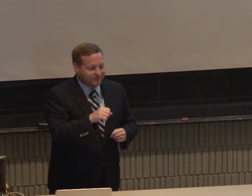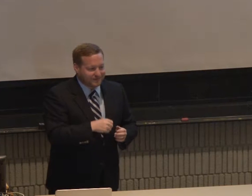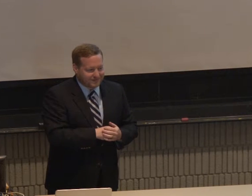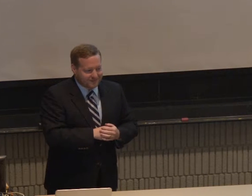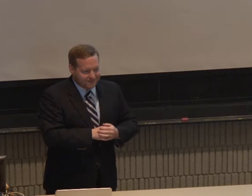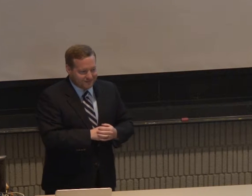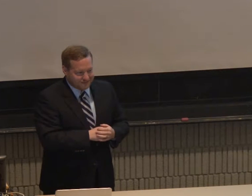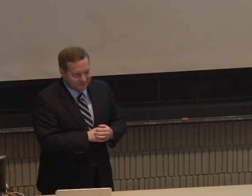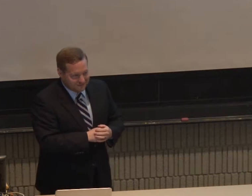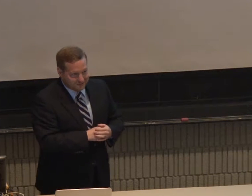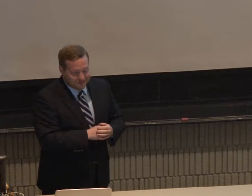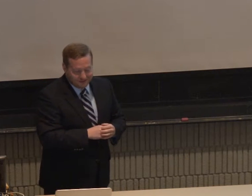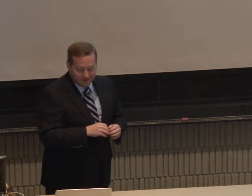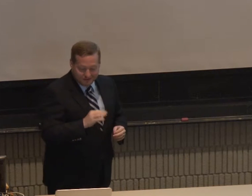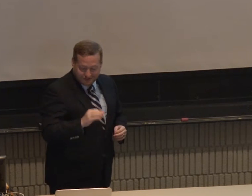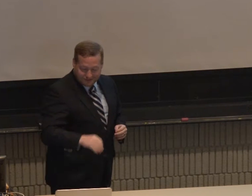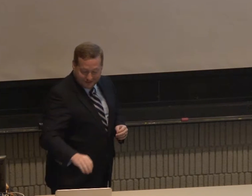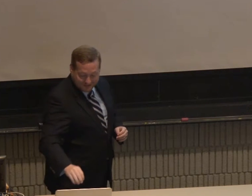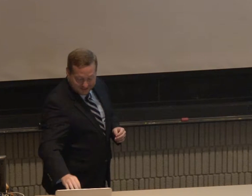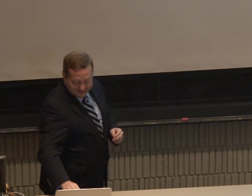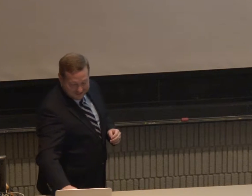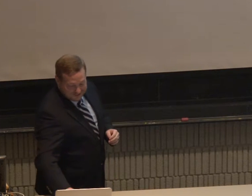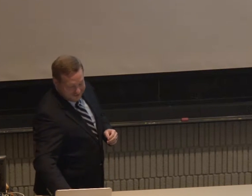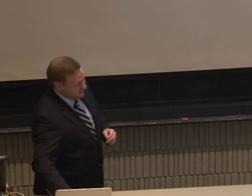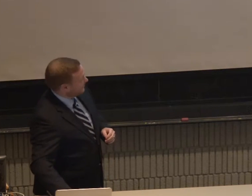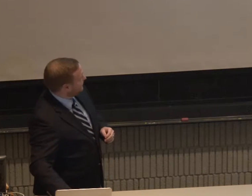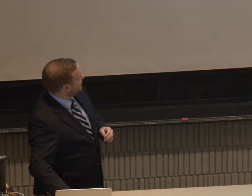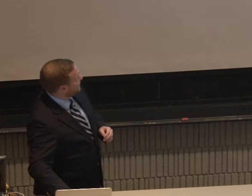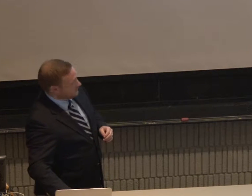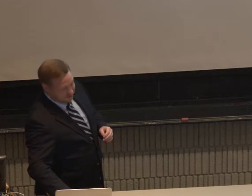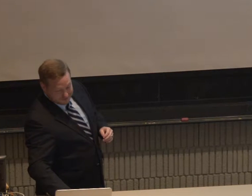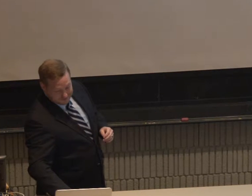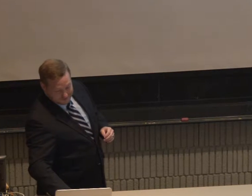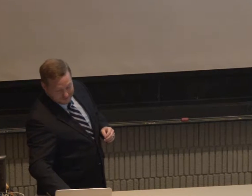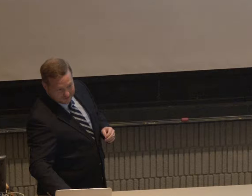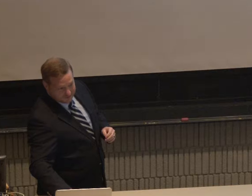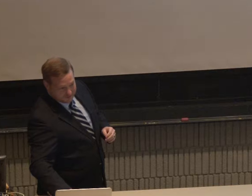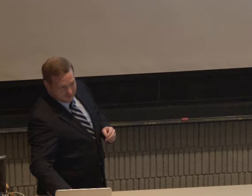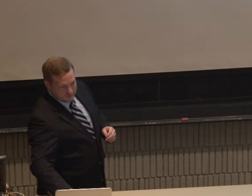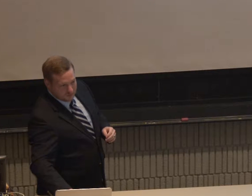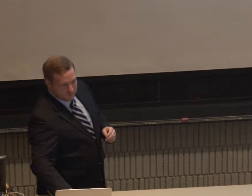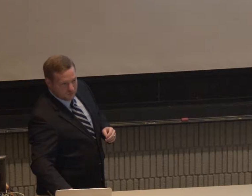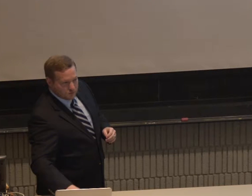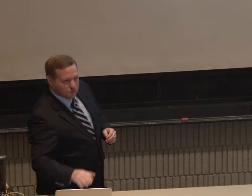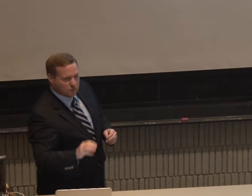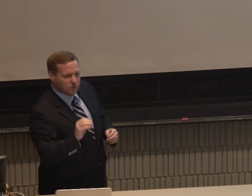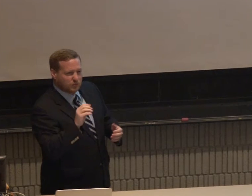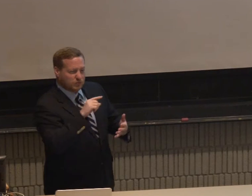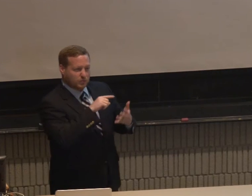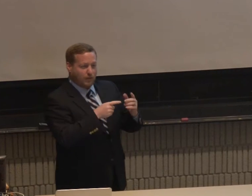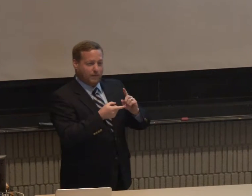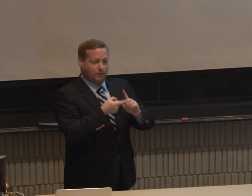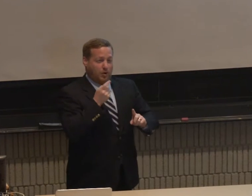I actually am gay, but people assume that I am straight when they look at me, so that is a privilege I can still take